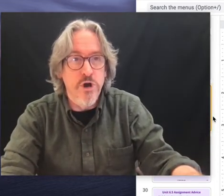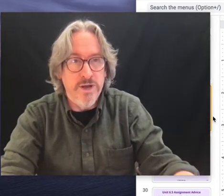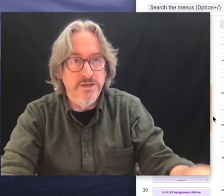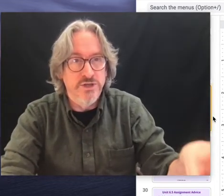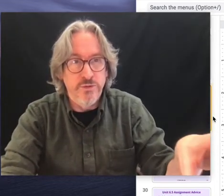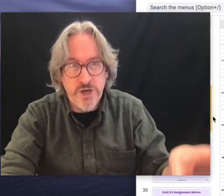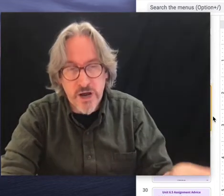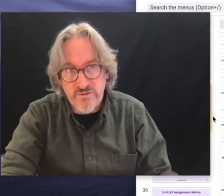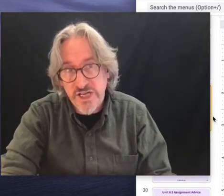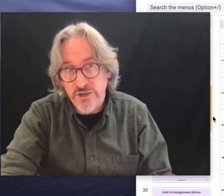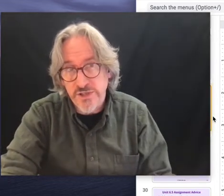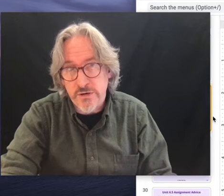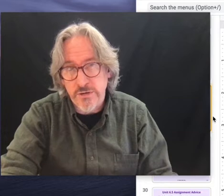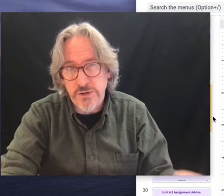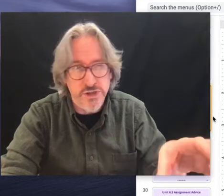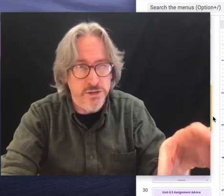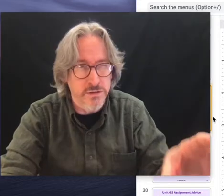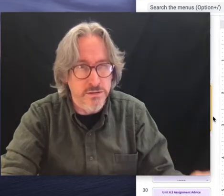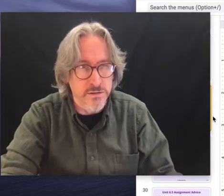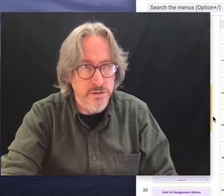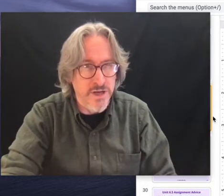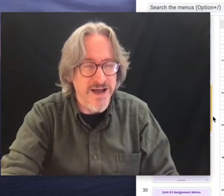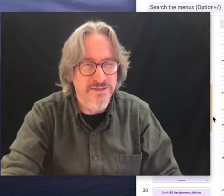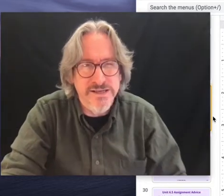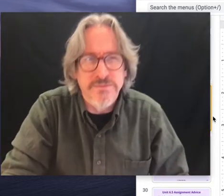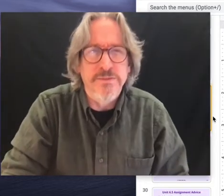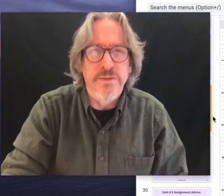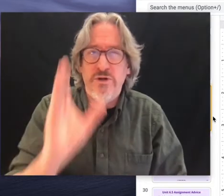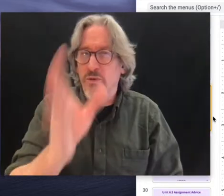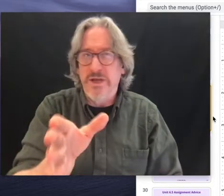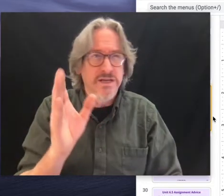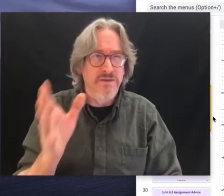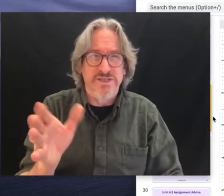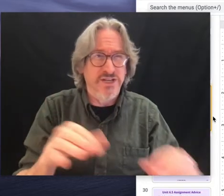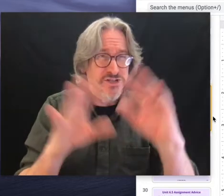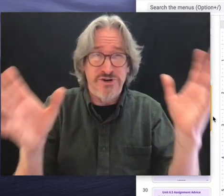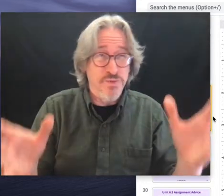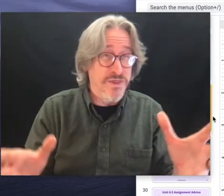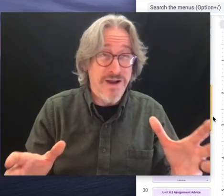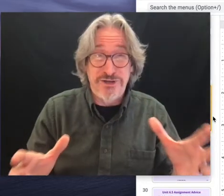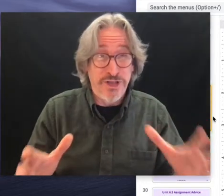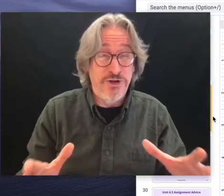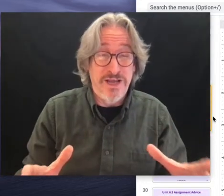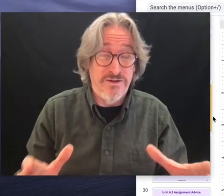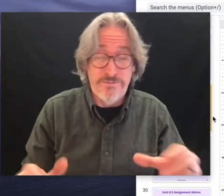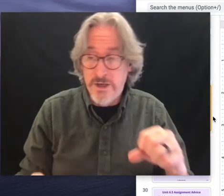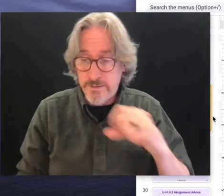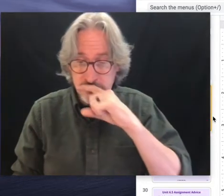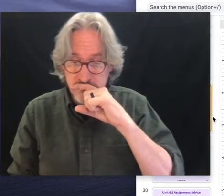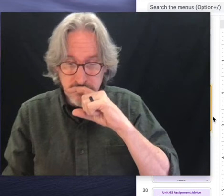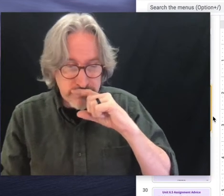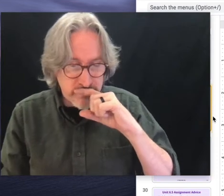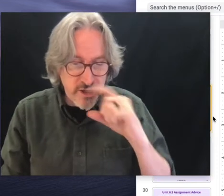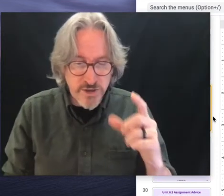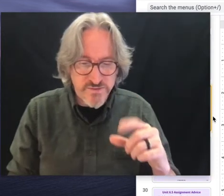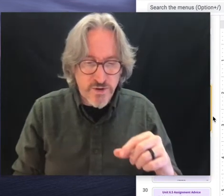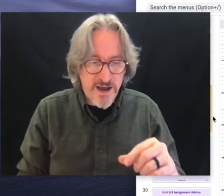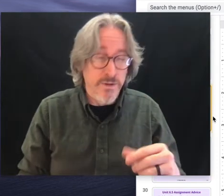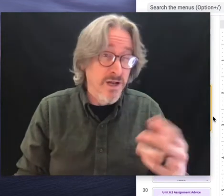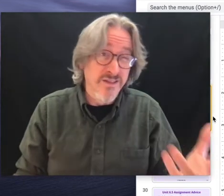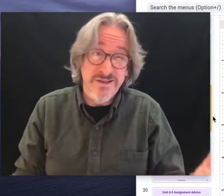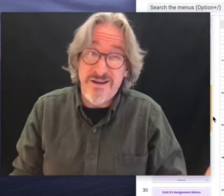you go into the conversation starters. Just, I think sometimes people go into conversation starters without actually looking at the